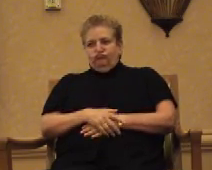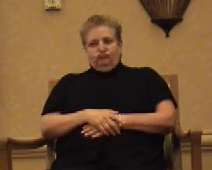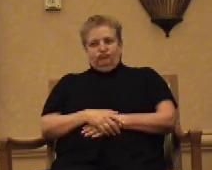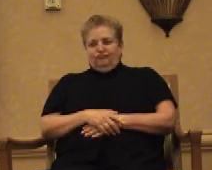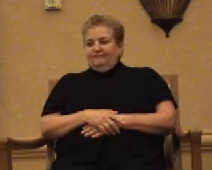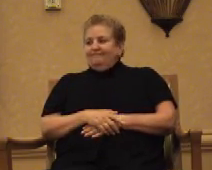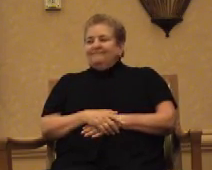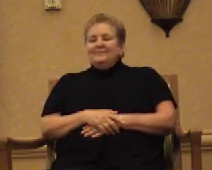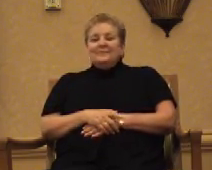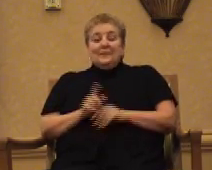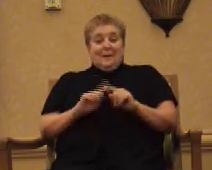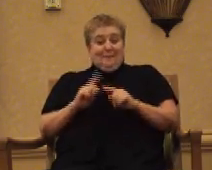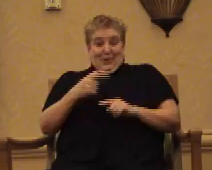But we can say it here.